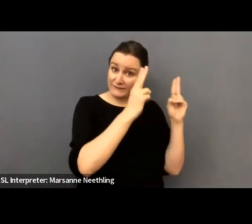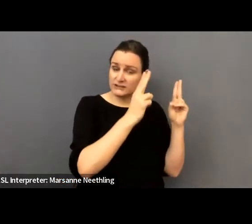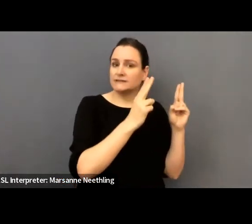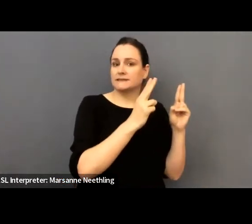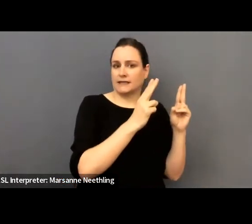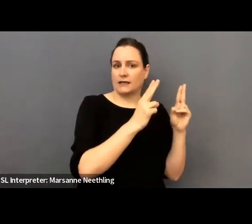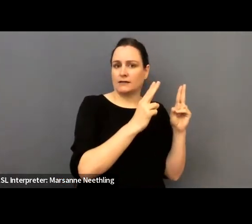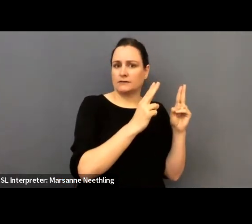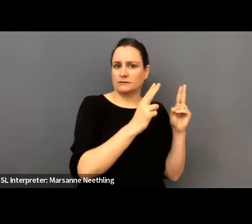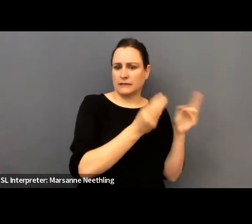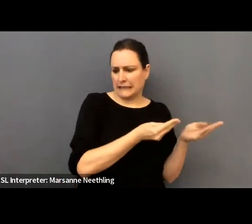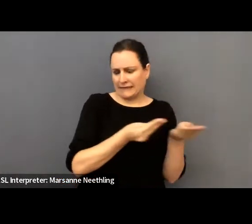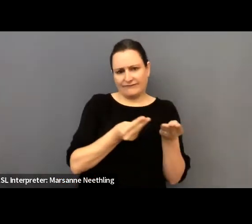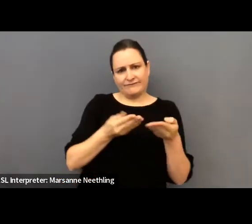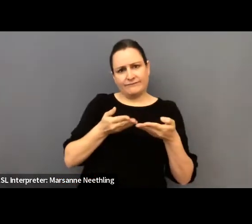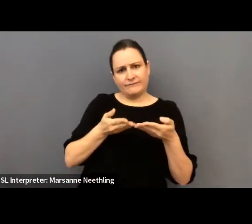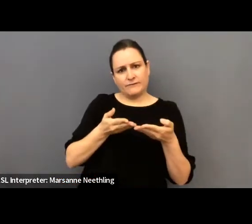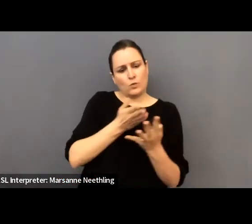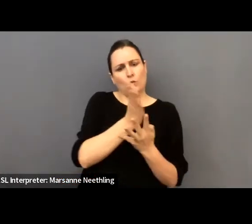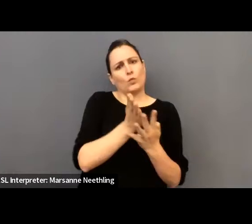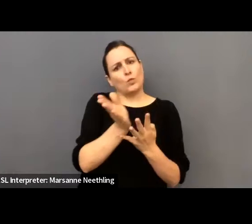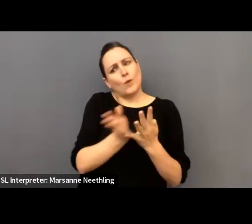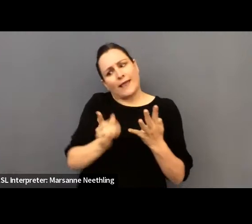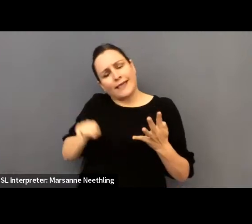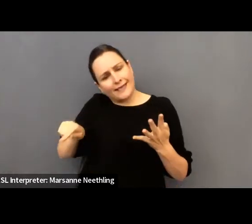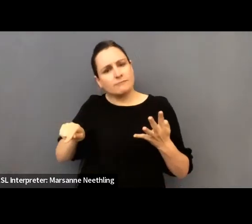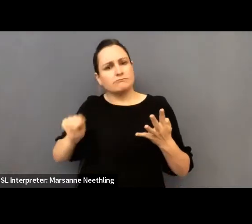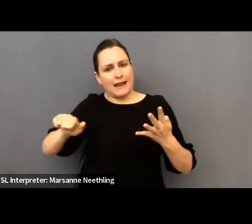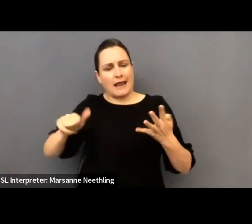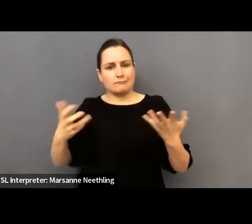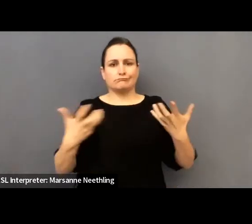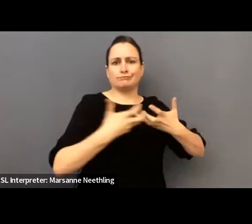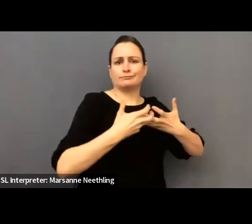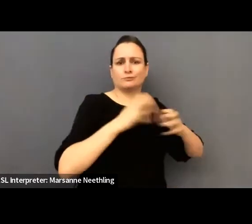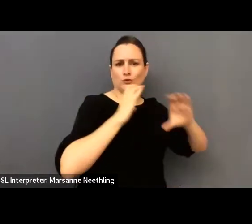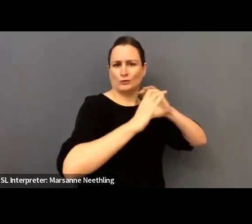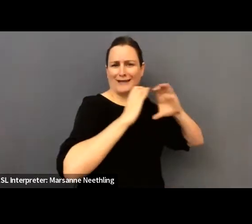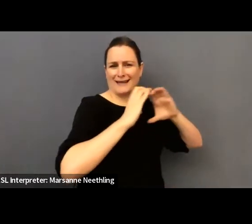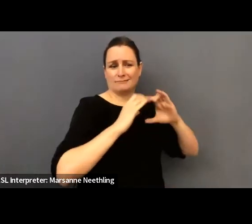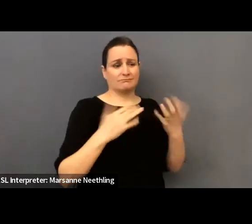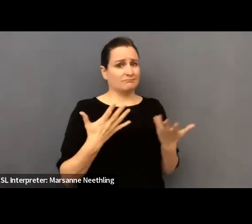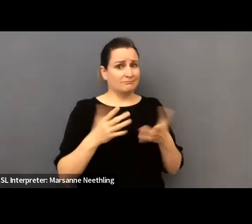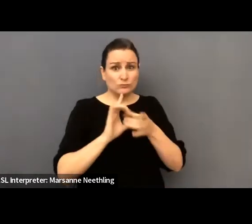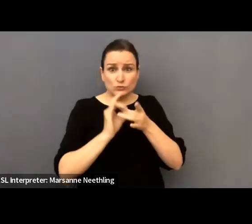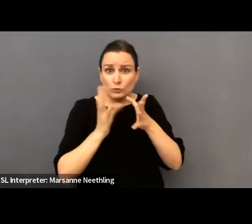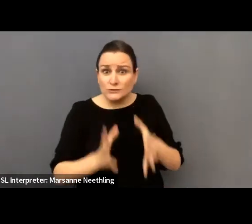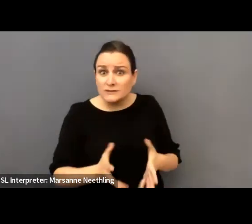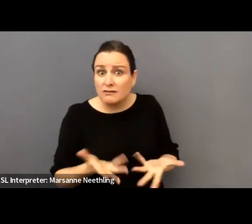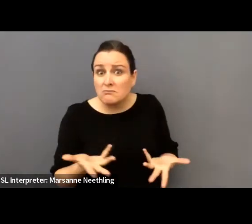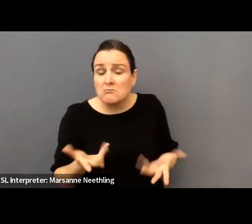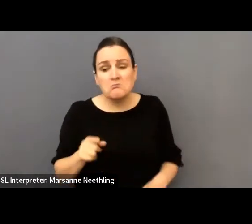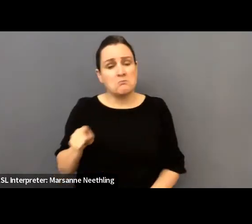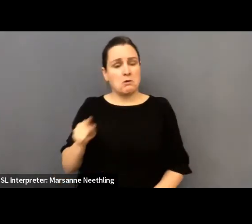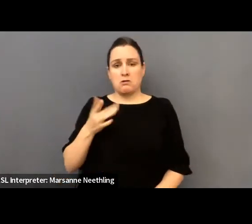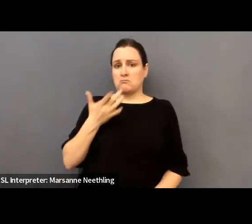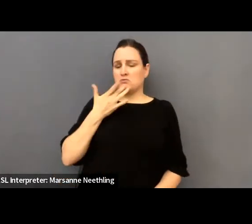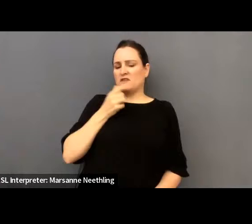with us in different ways as well. So either through a sign language interpreter or through,